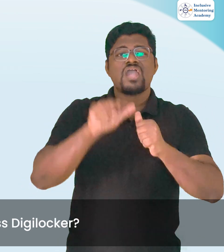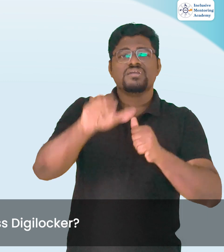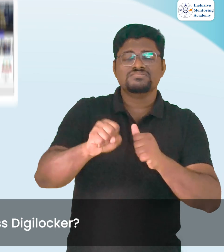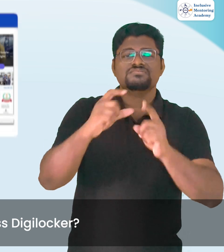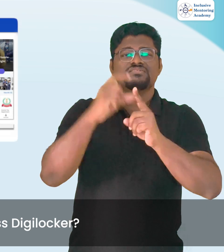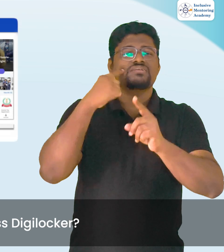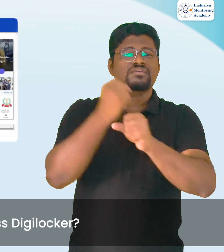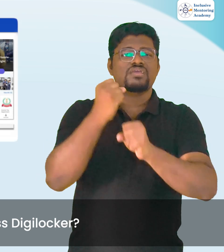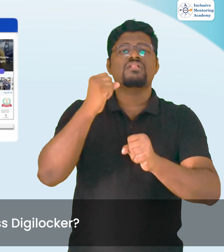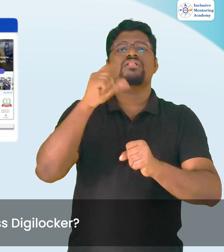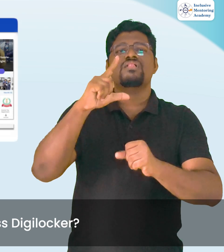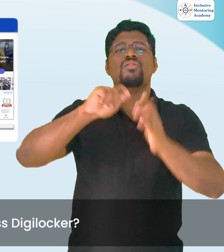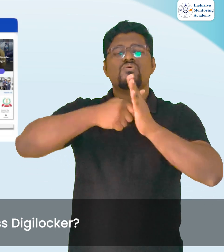How to access DigiLocker?